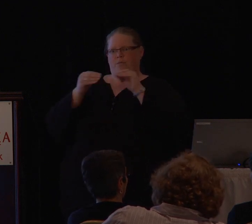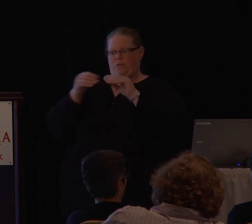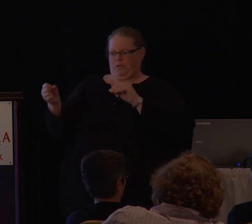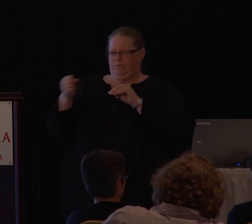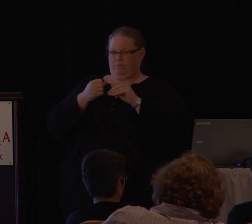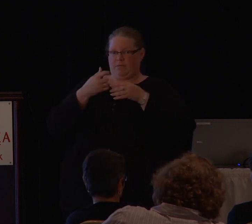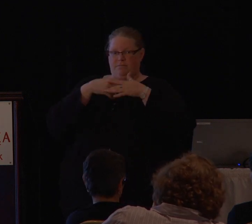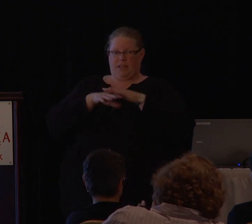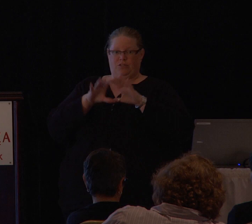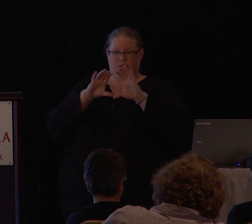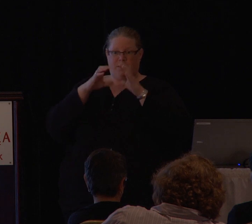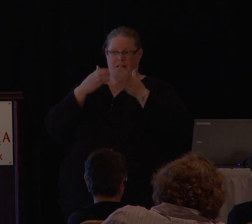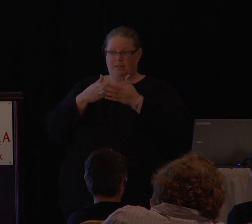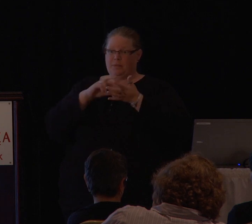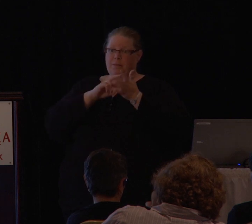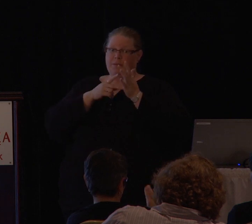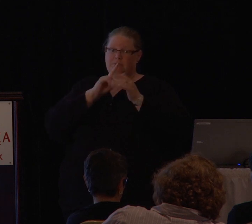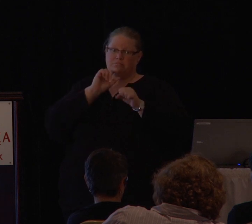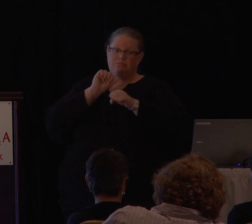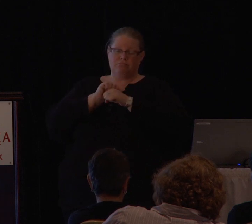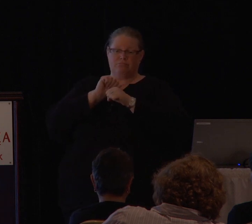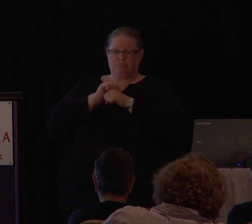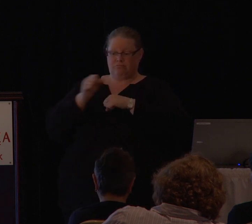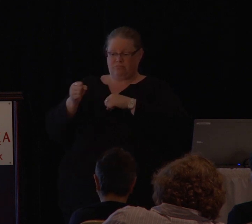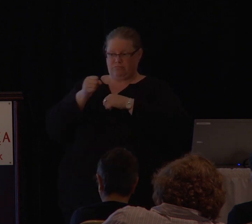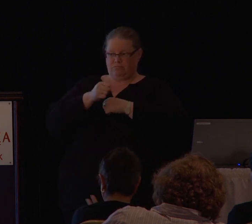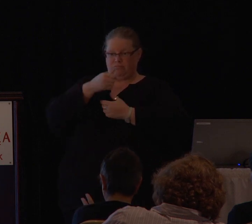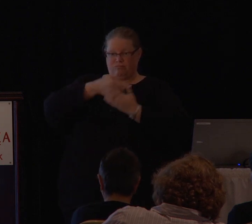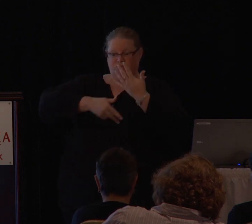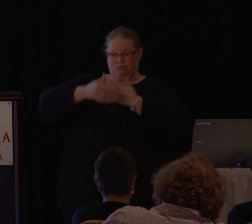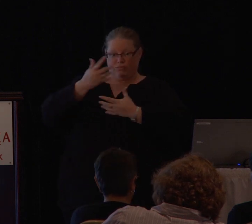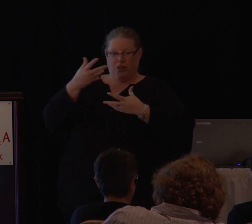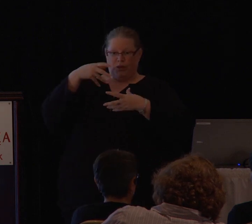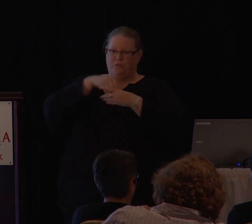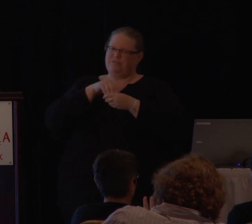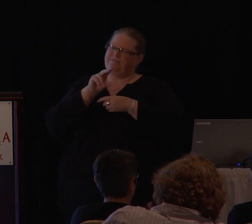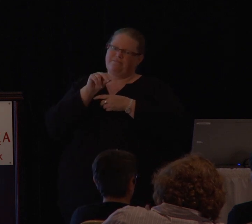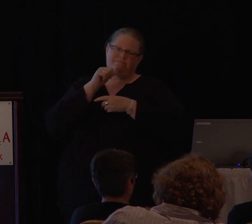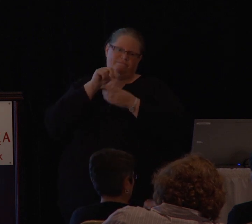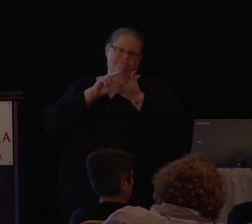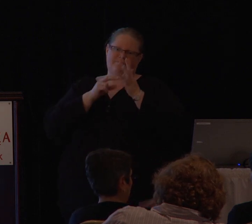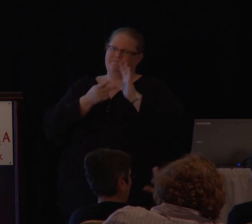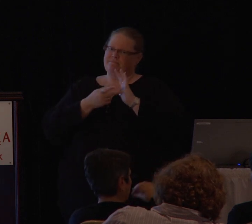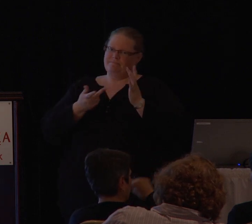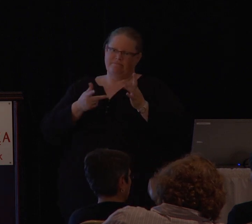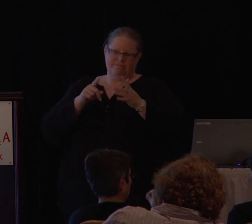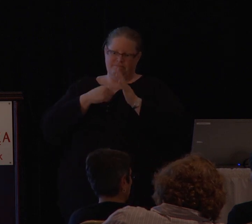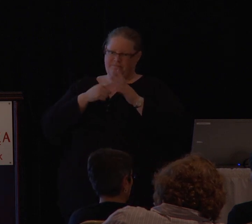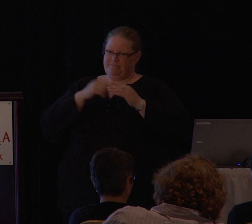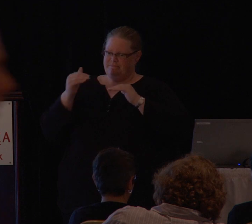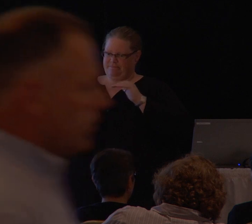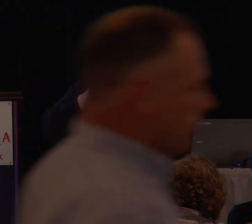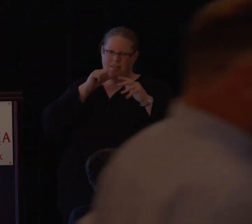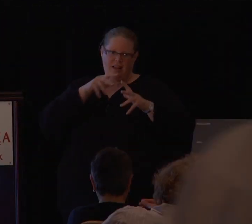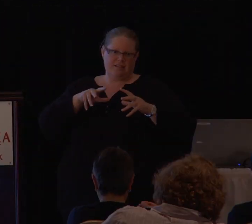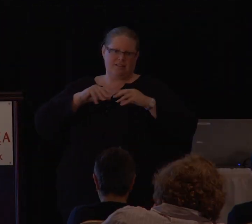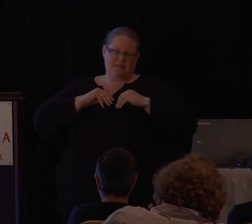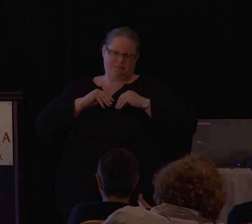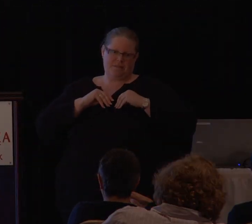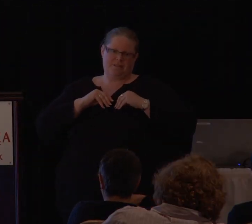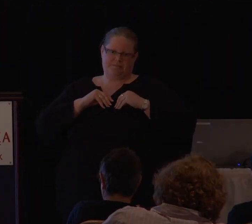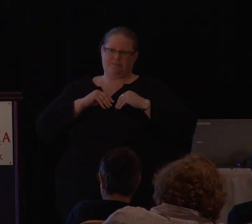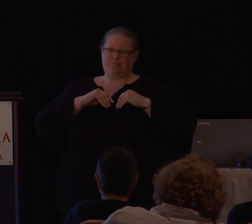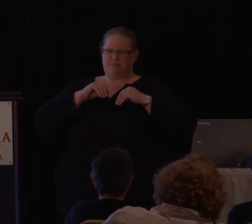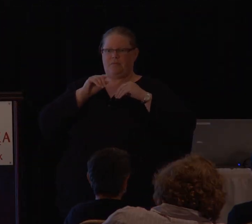doesn't guarantee that they're going to be socially included and accepted by their peers, and we have to work really